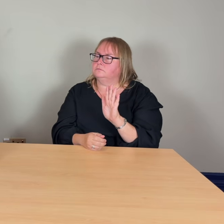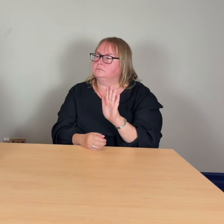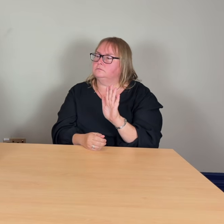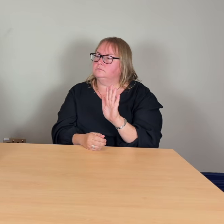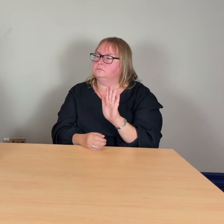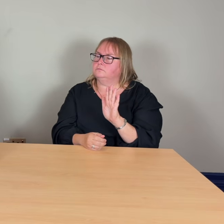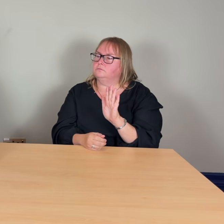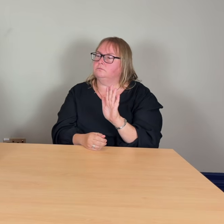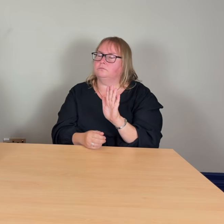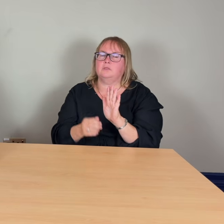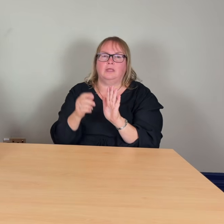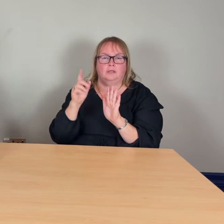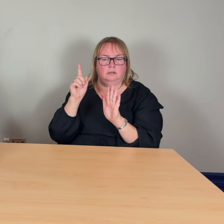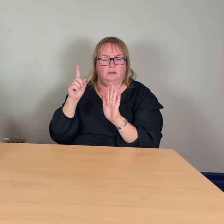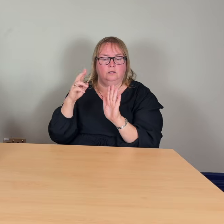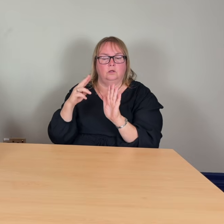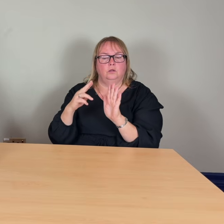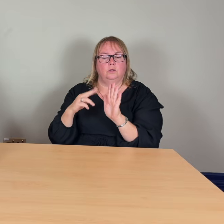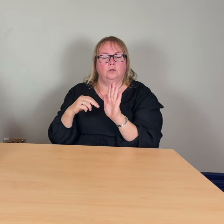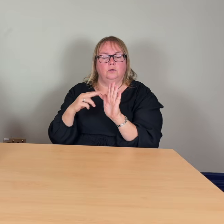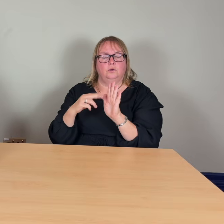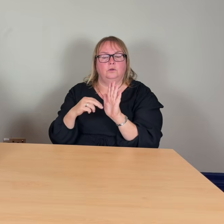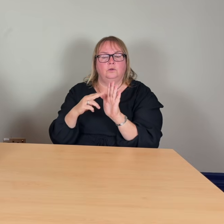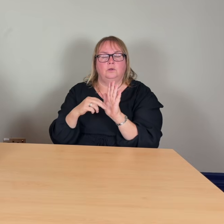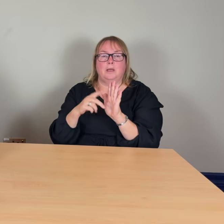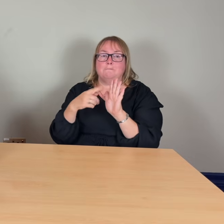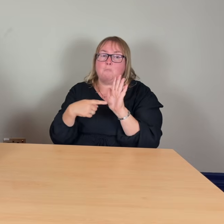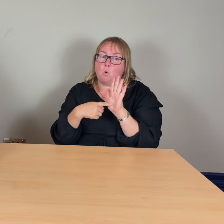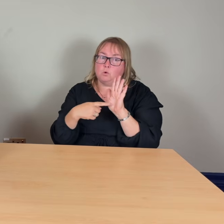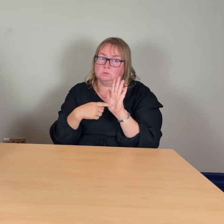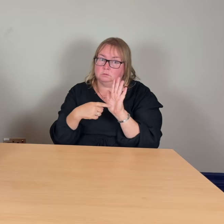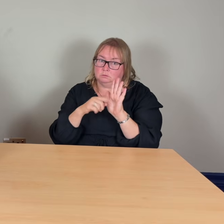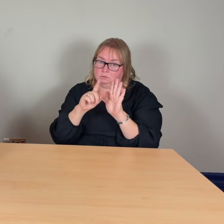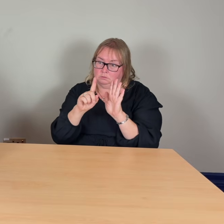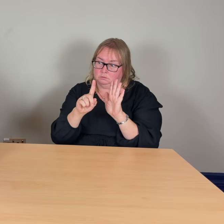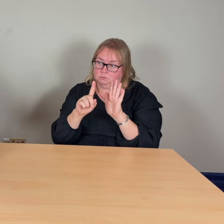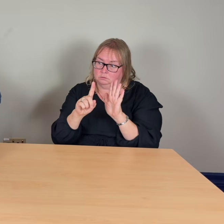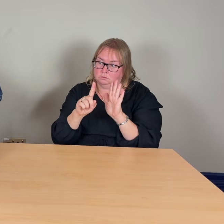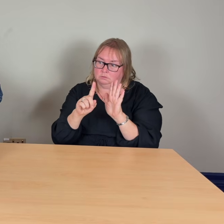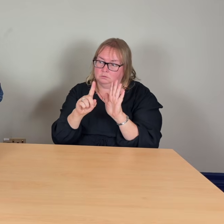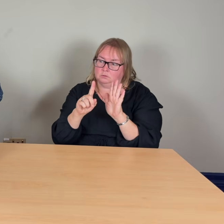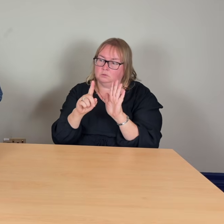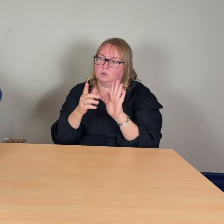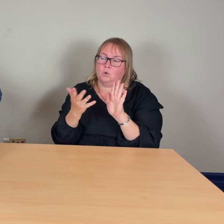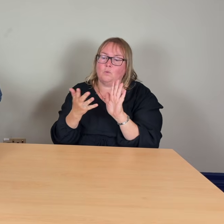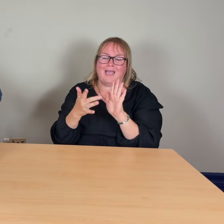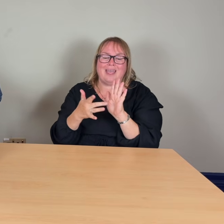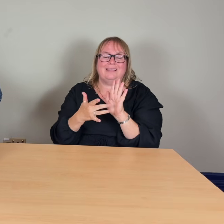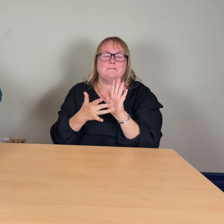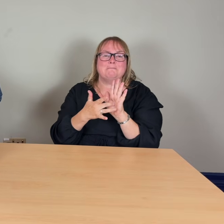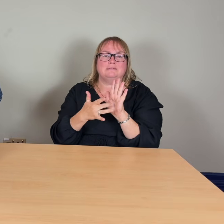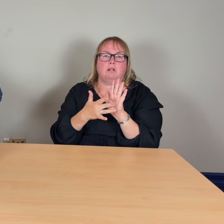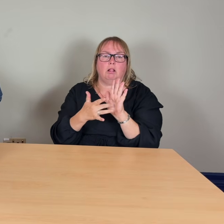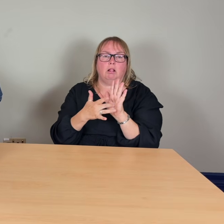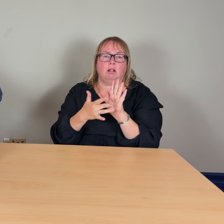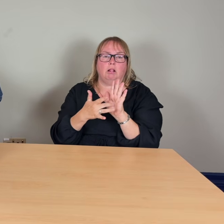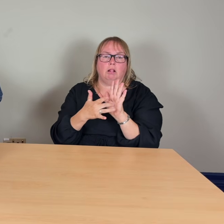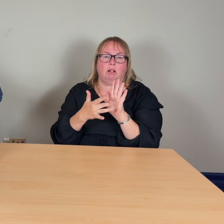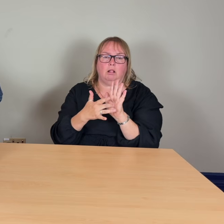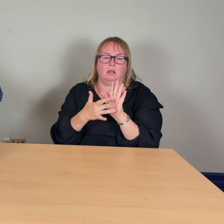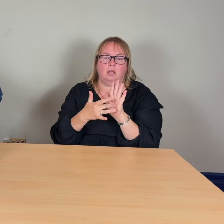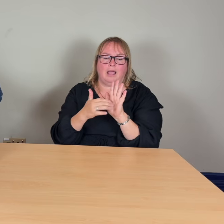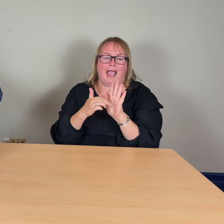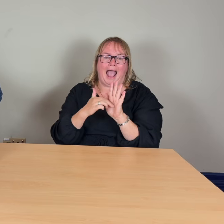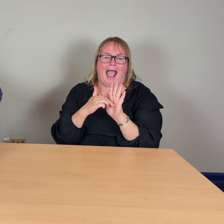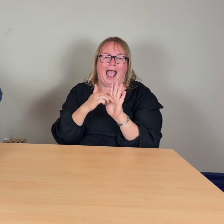And then using my brush, and this is the important bit, I always start in the centre of the shape